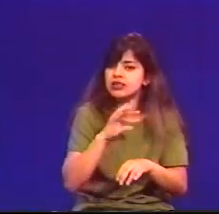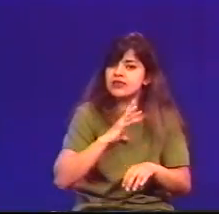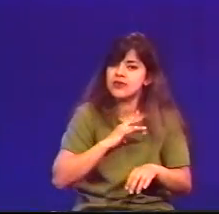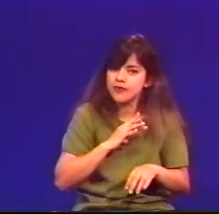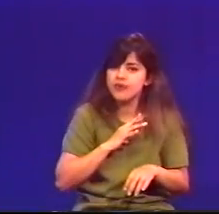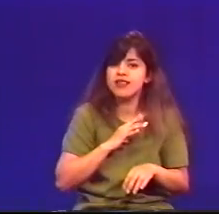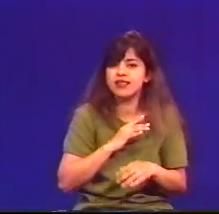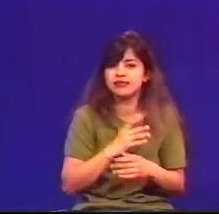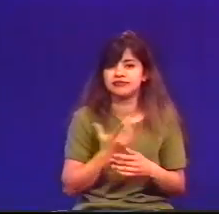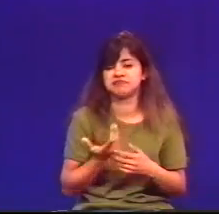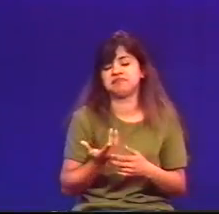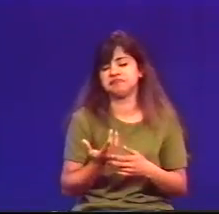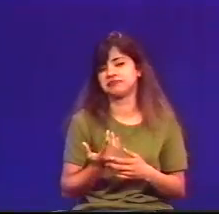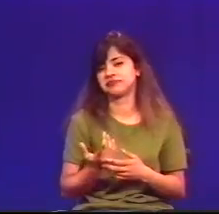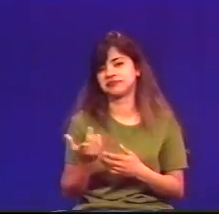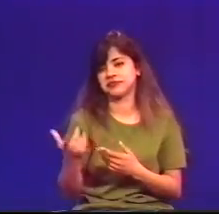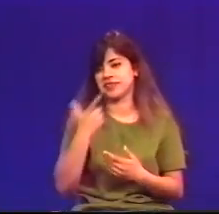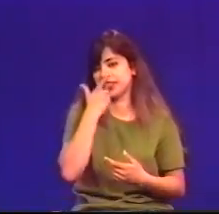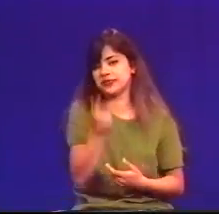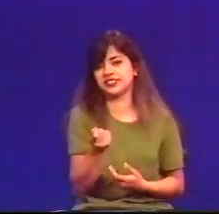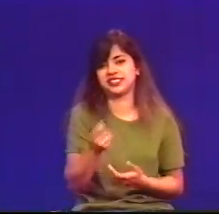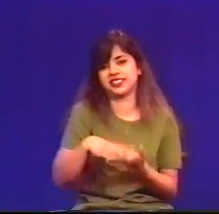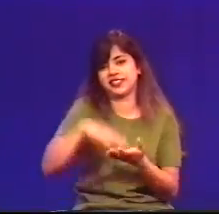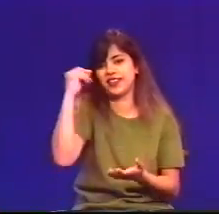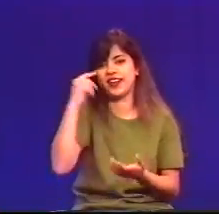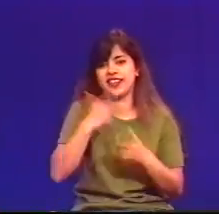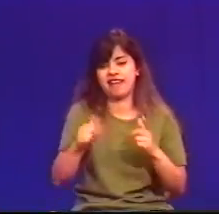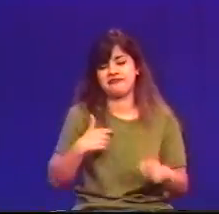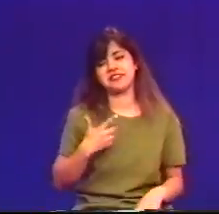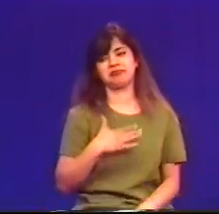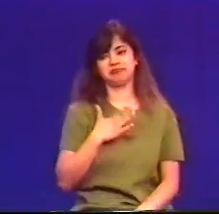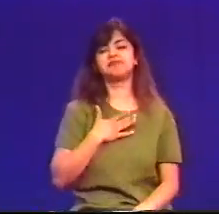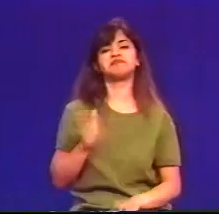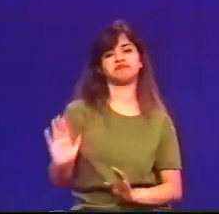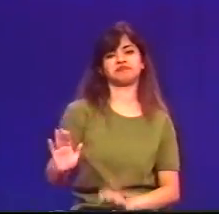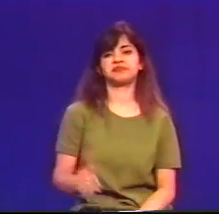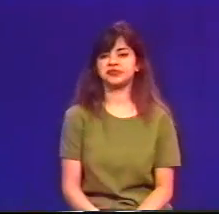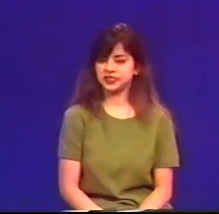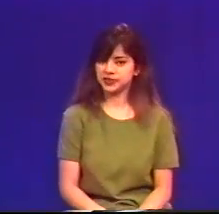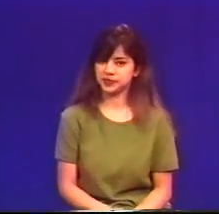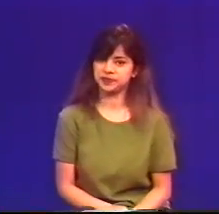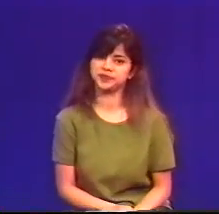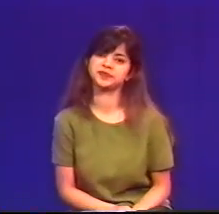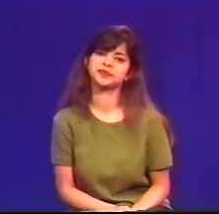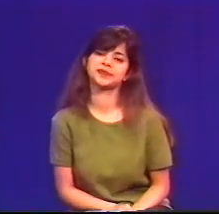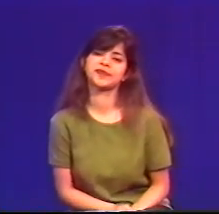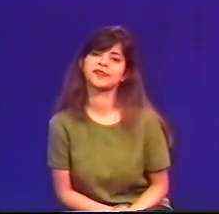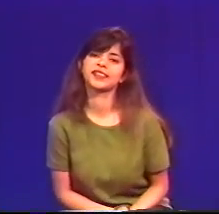able to use to communicate with me. And I would always say, "No, actually, they only know one sign. Work, work, work, work."